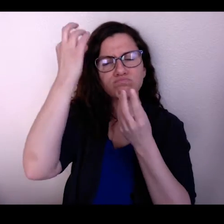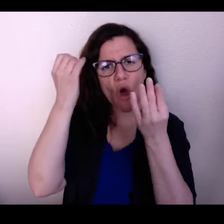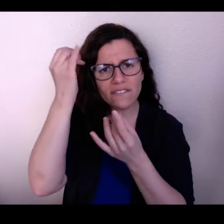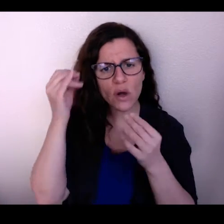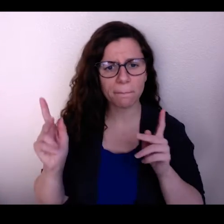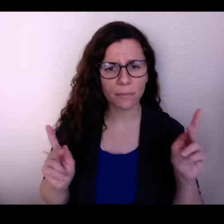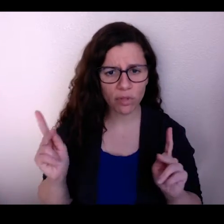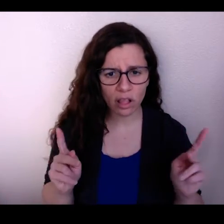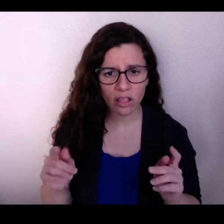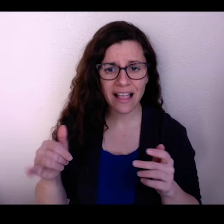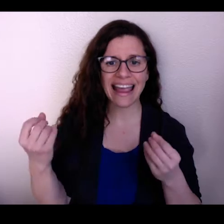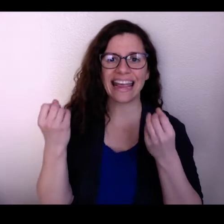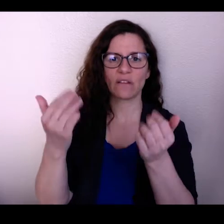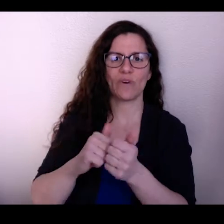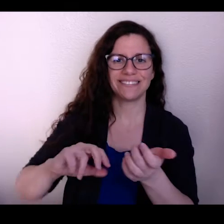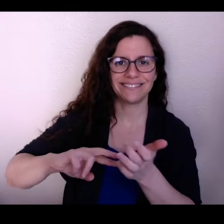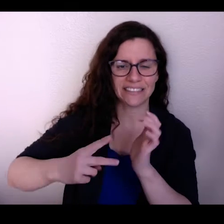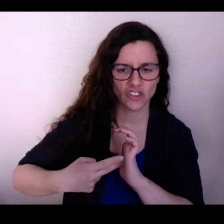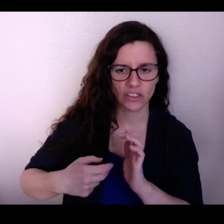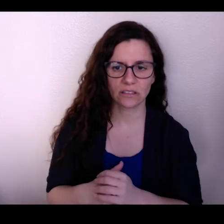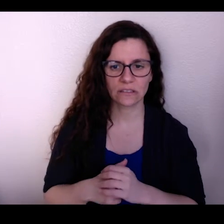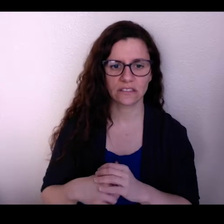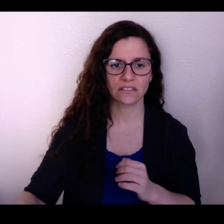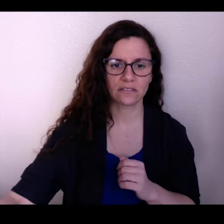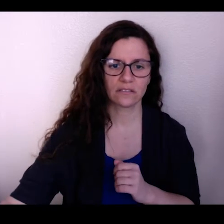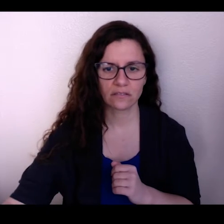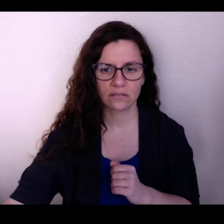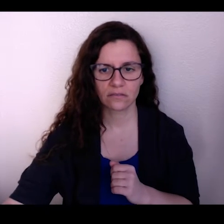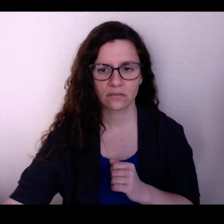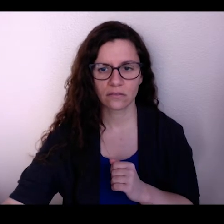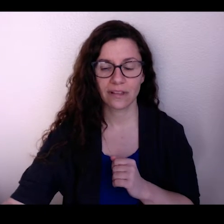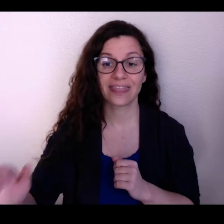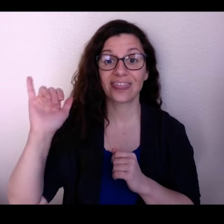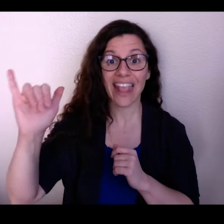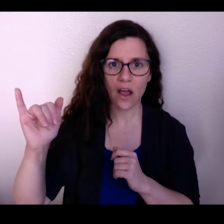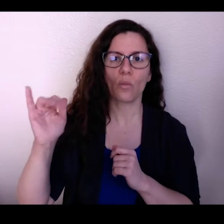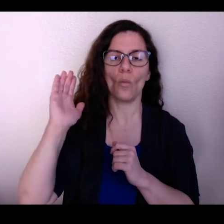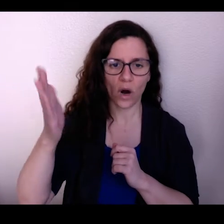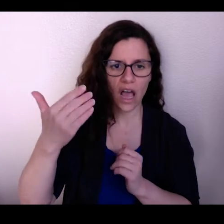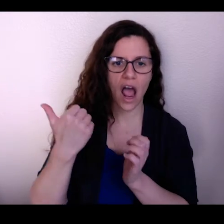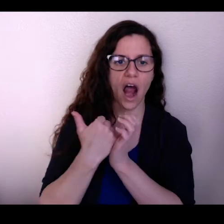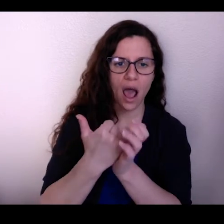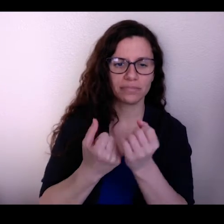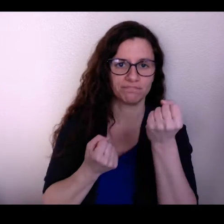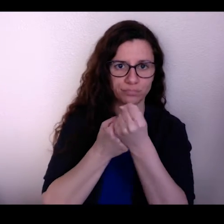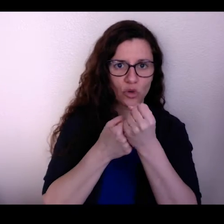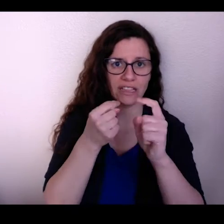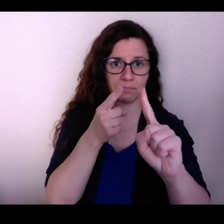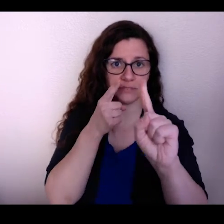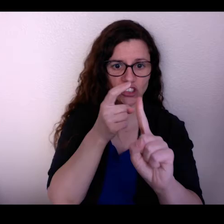people who give with intention, and that's going to support the mission of the organization.